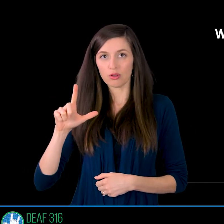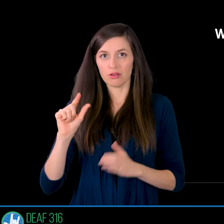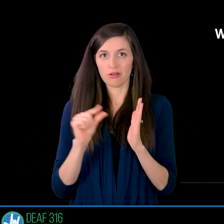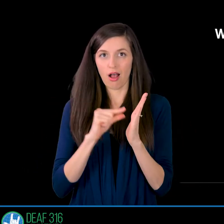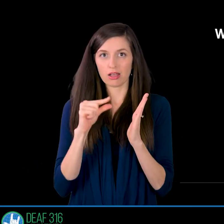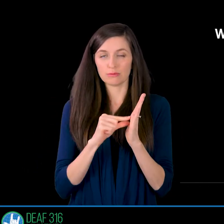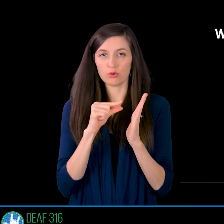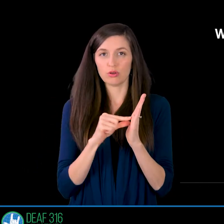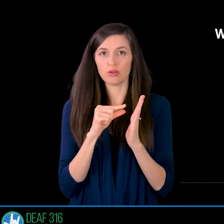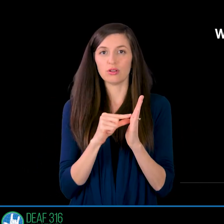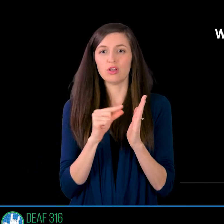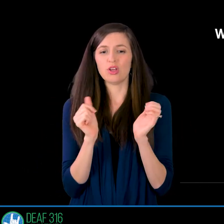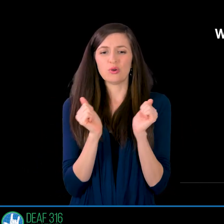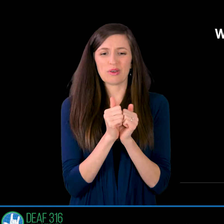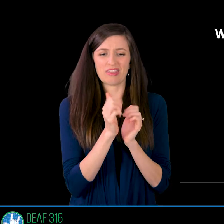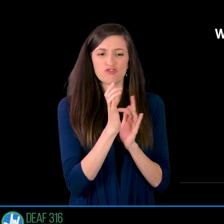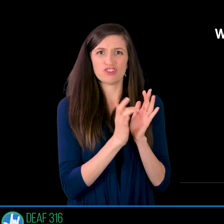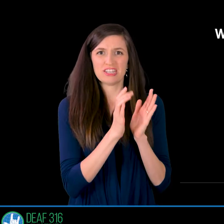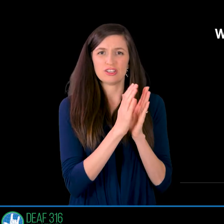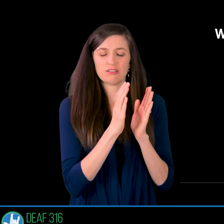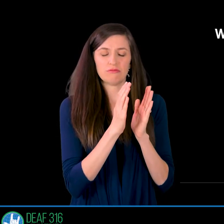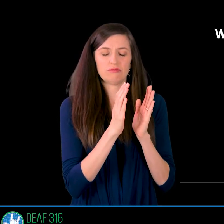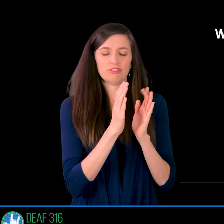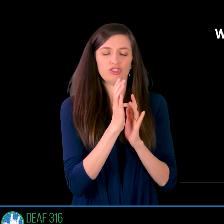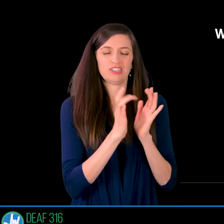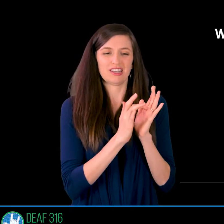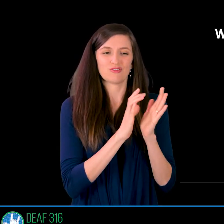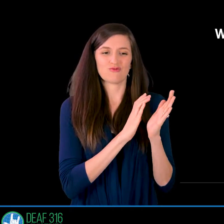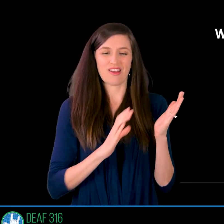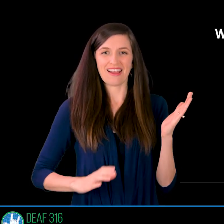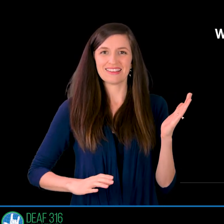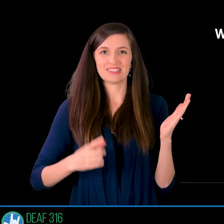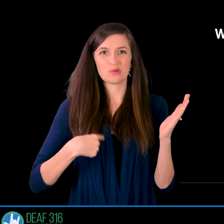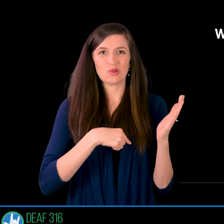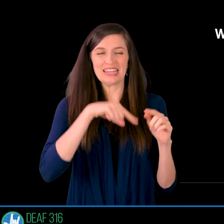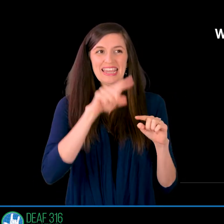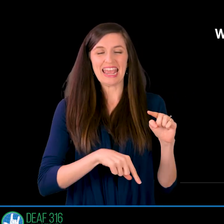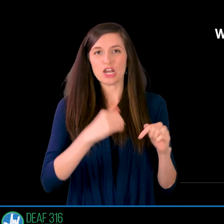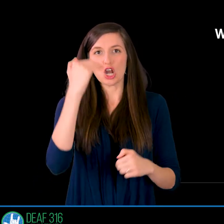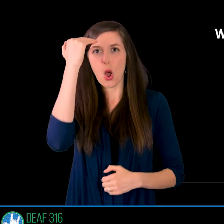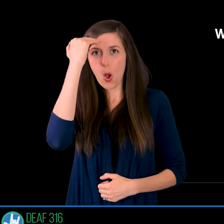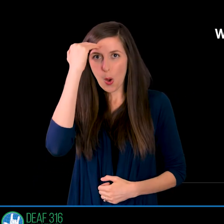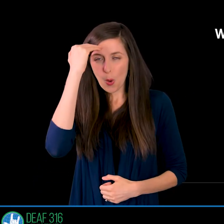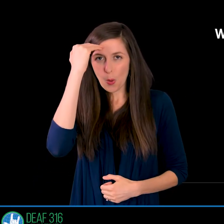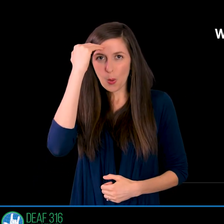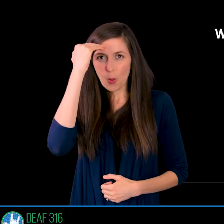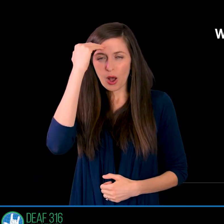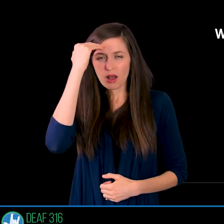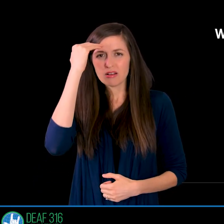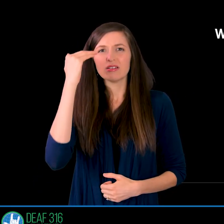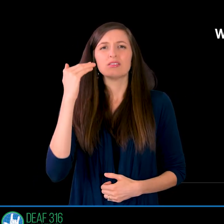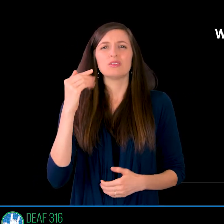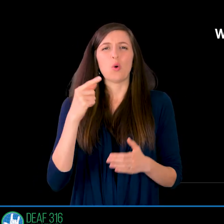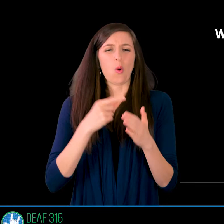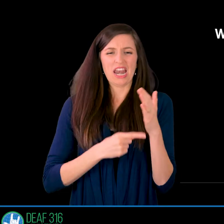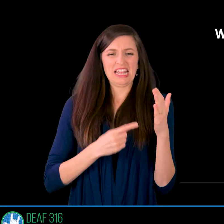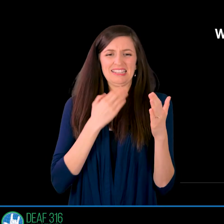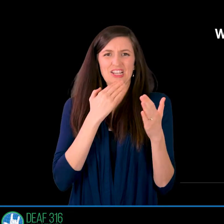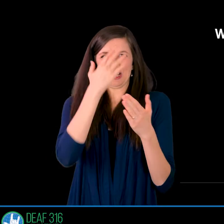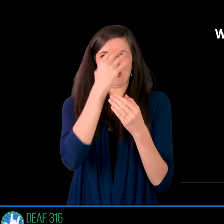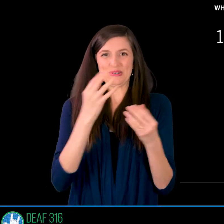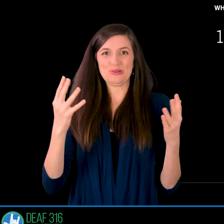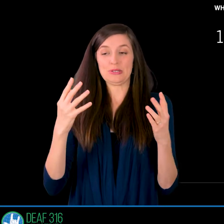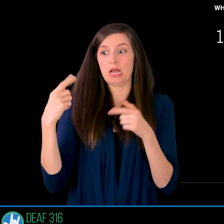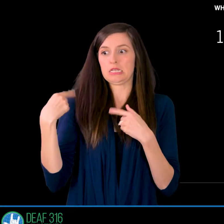Jesus Christ. You can't know the nature of the good news until you get these 6 biblical truths. So